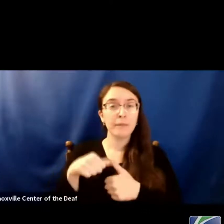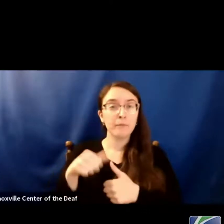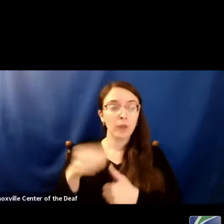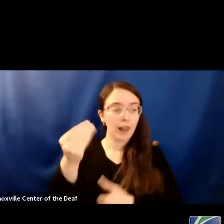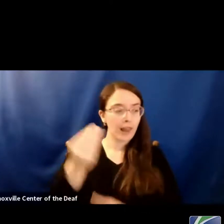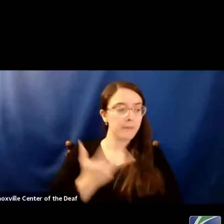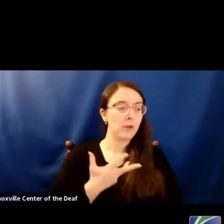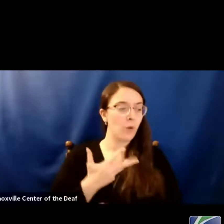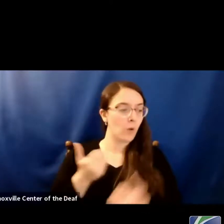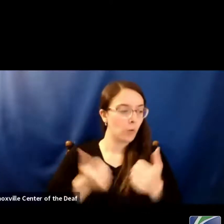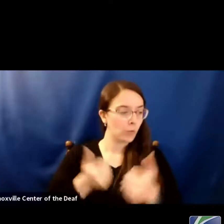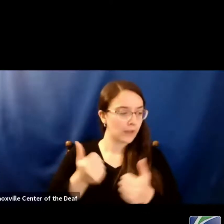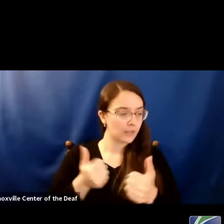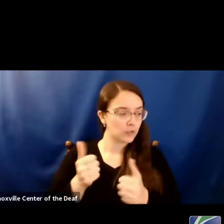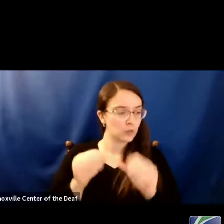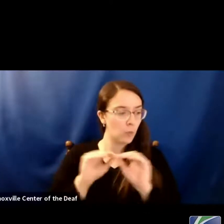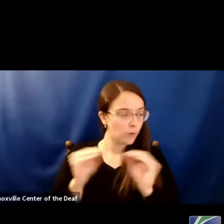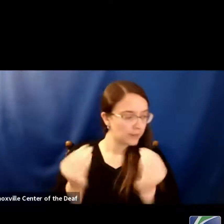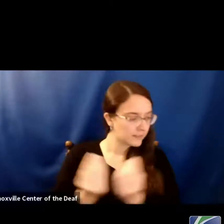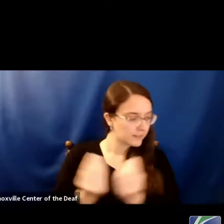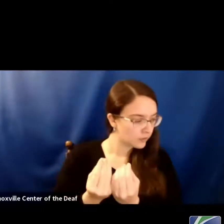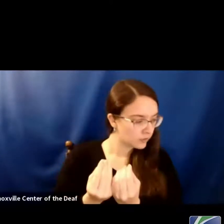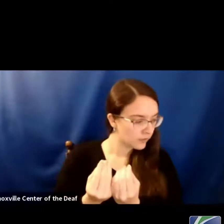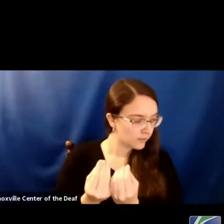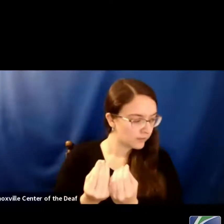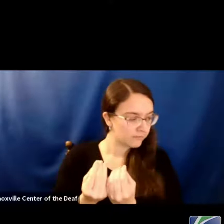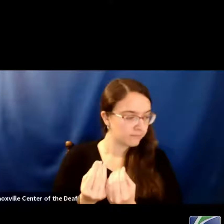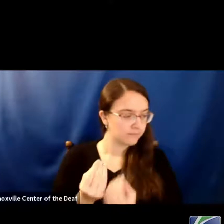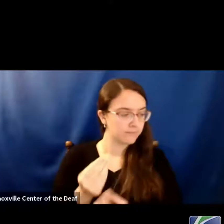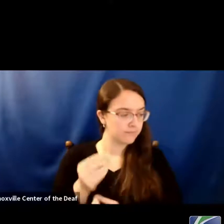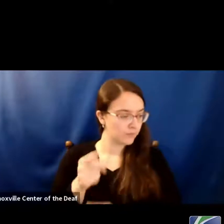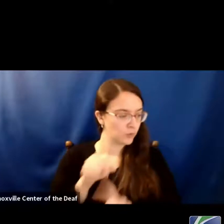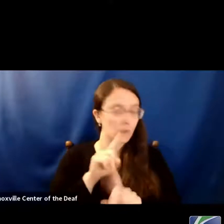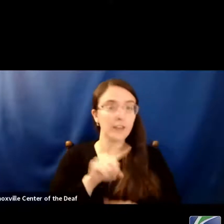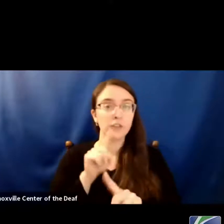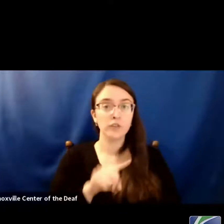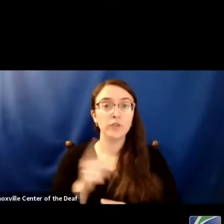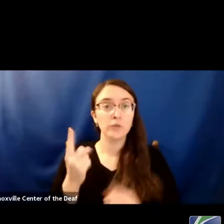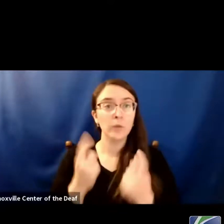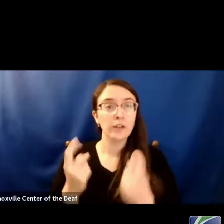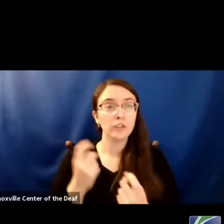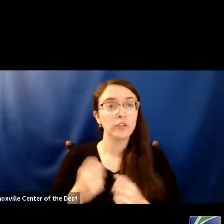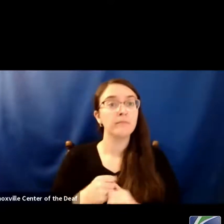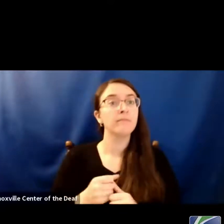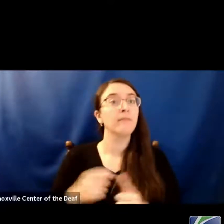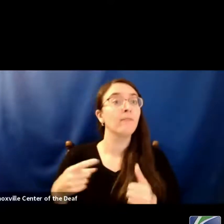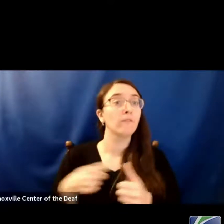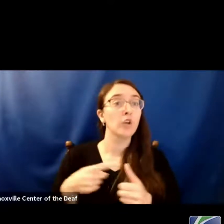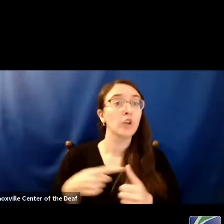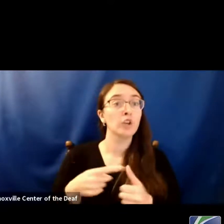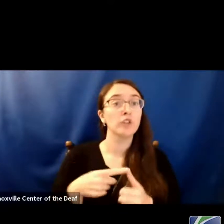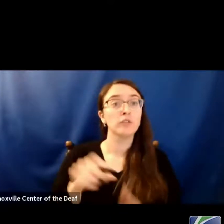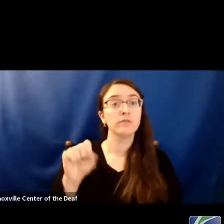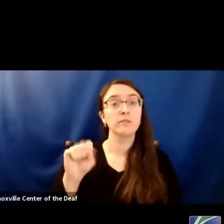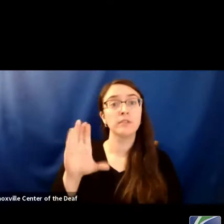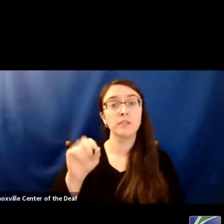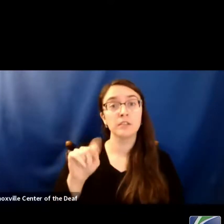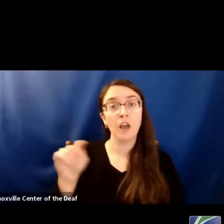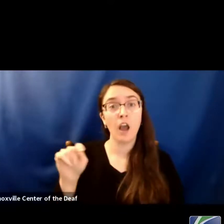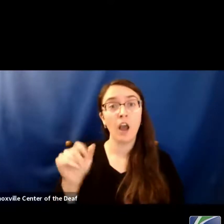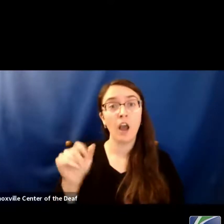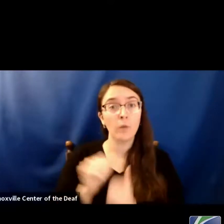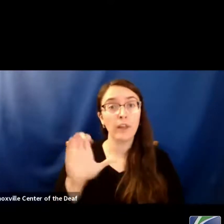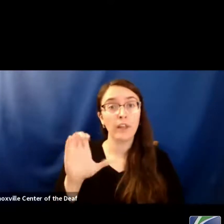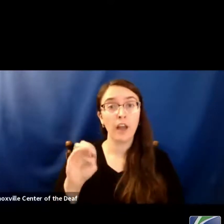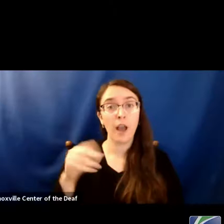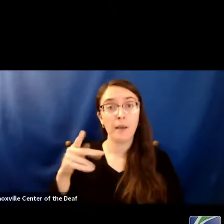organization you're with as you enter your question. Up first, we have a question from Scott with Compass. How will Dr.